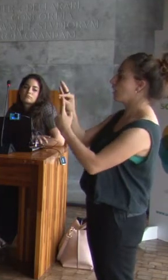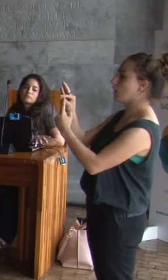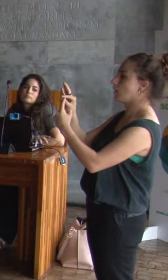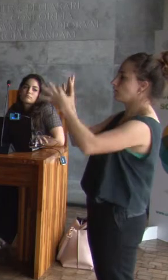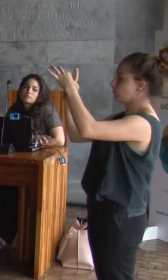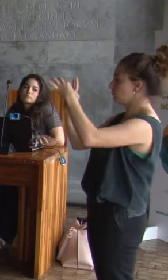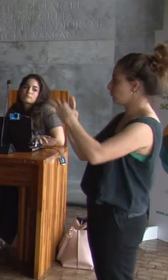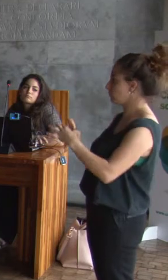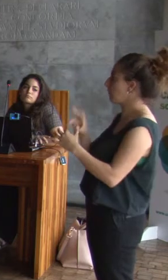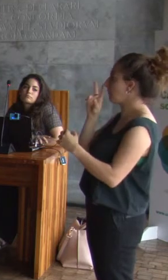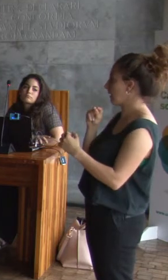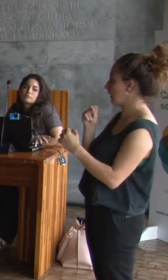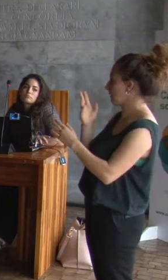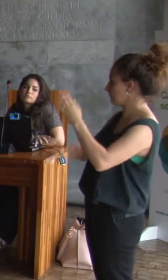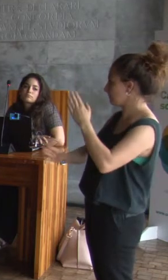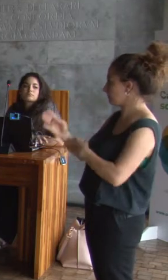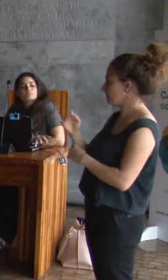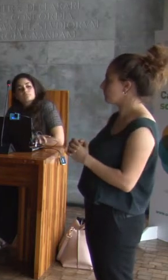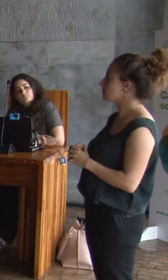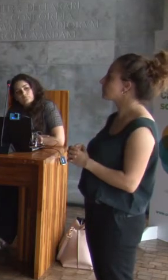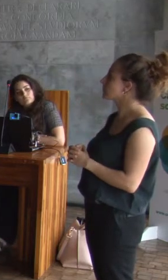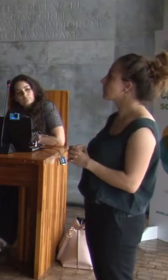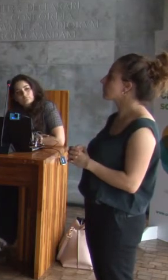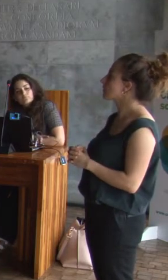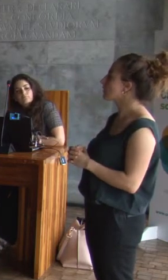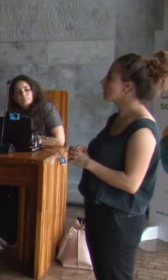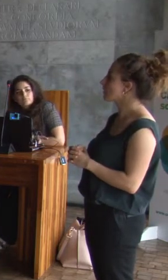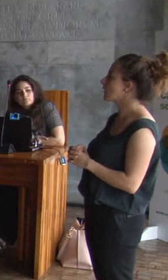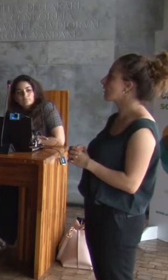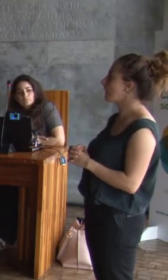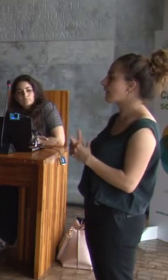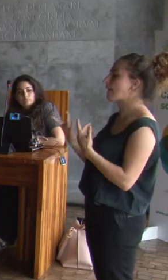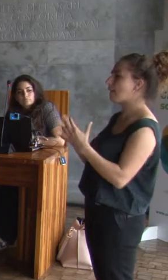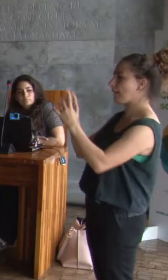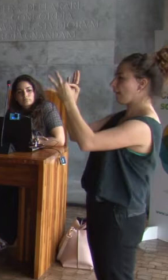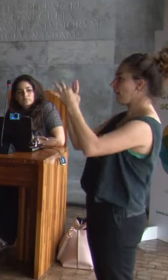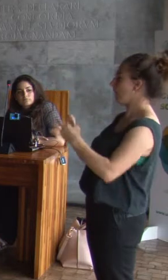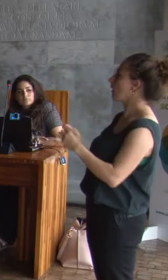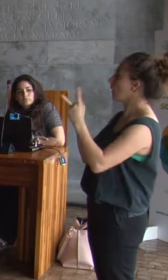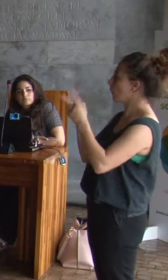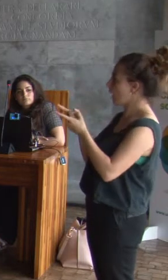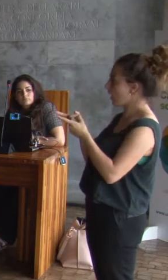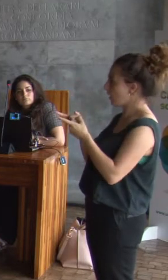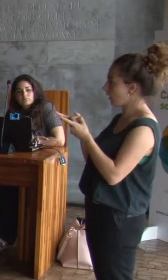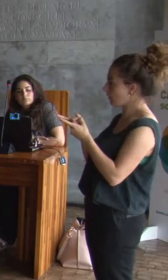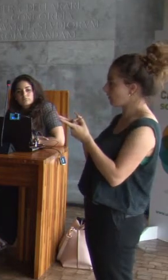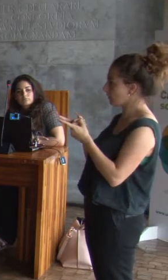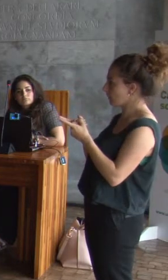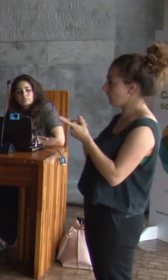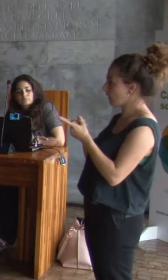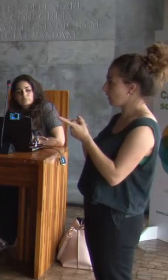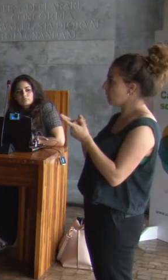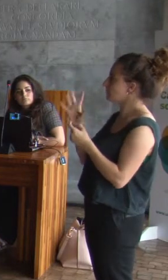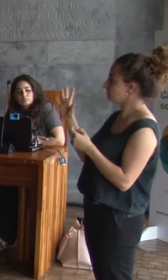disability explicitly. But importantly, our sustainable development goals are related. So there's an interaction between them.